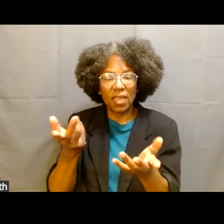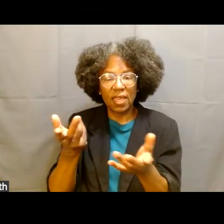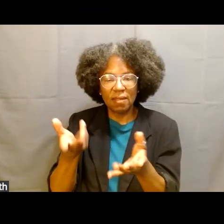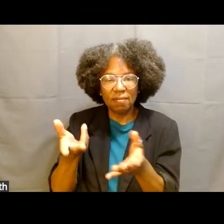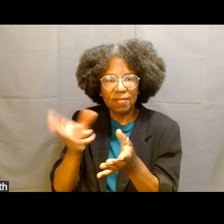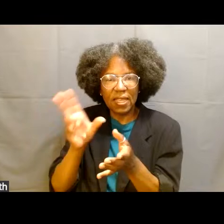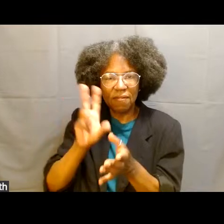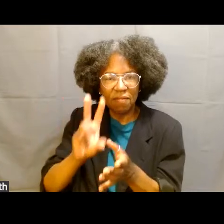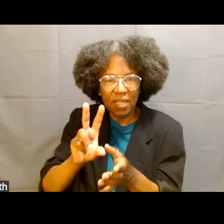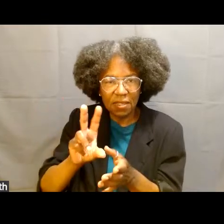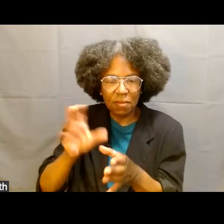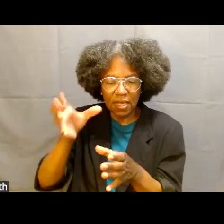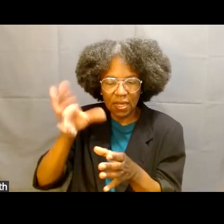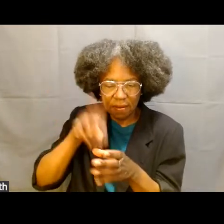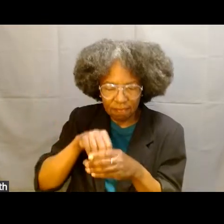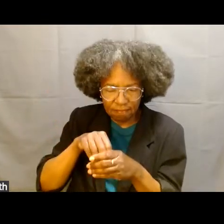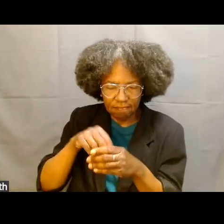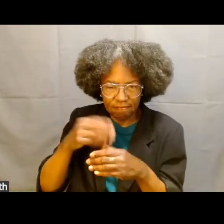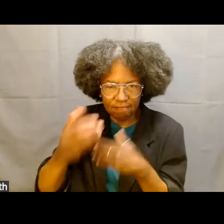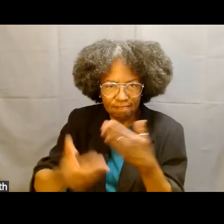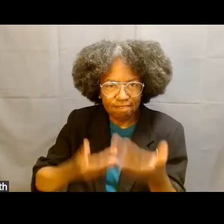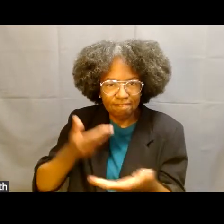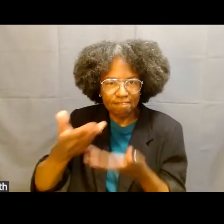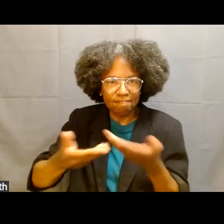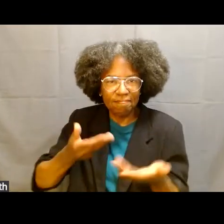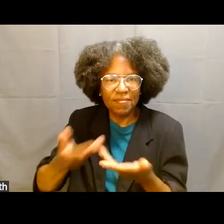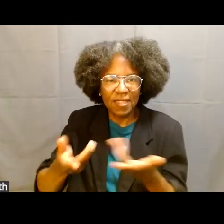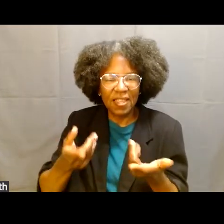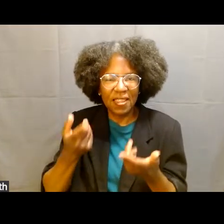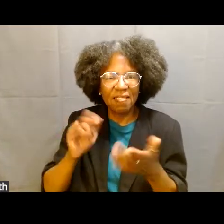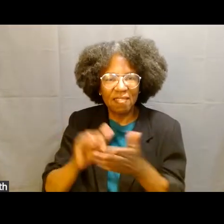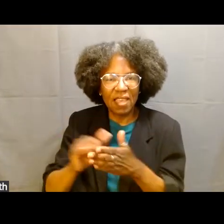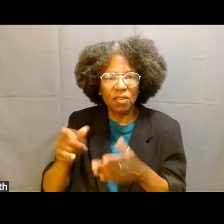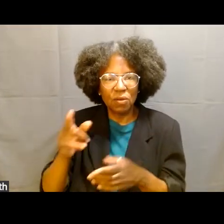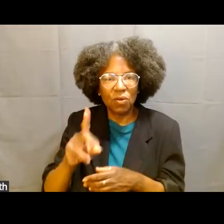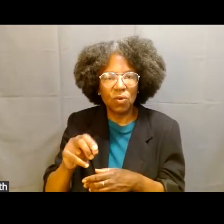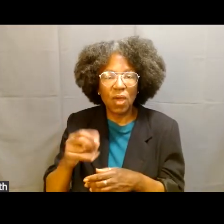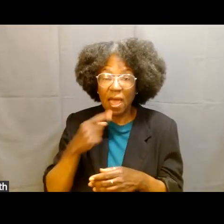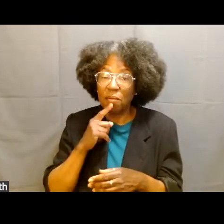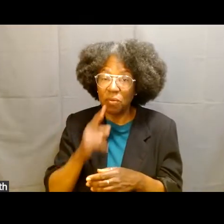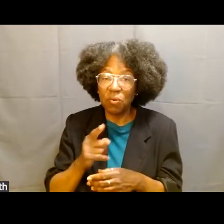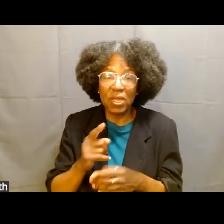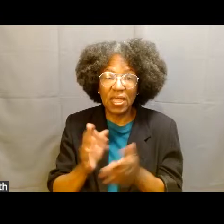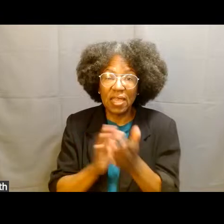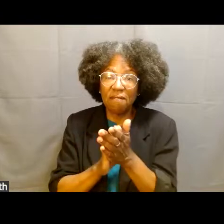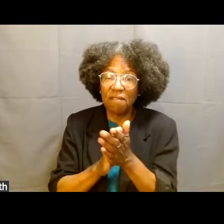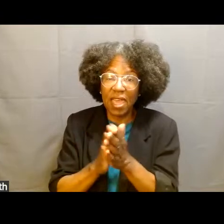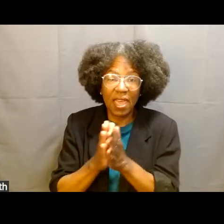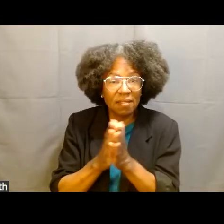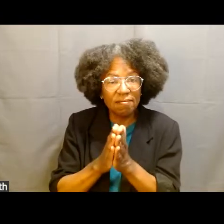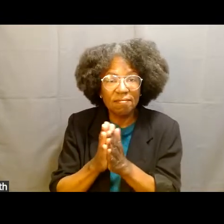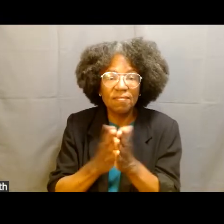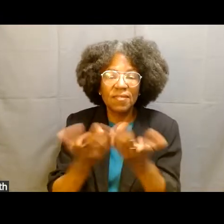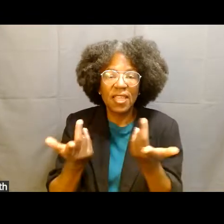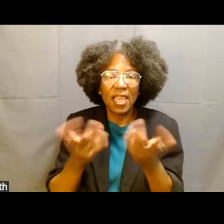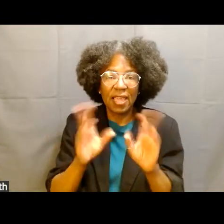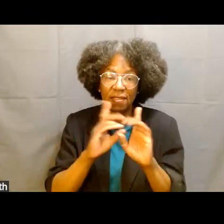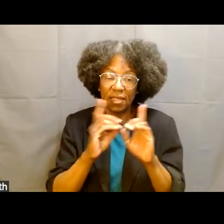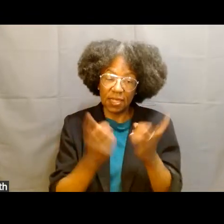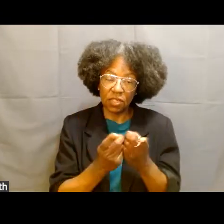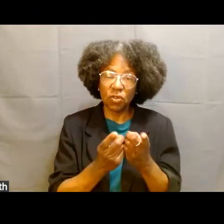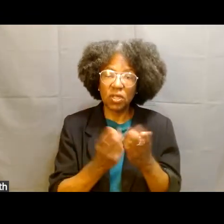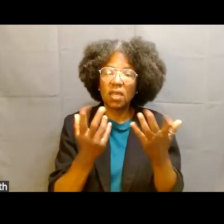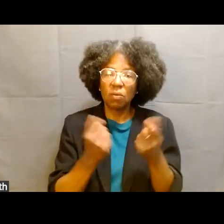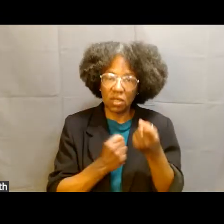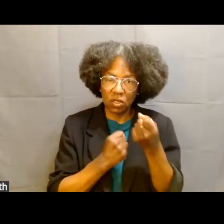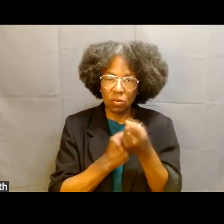and I've really been like a fan of what you do and the investment that we've done. And as a district, I want to support it because I really feel